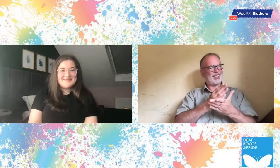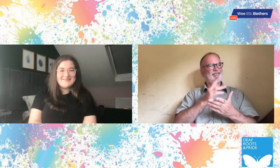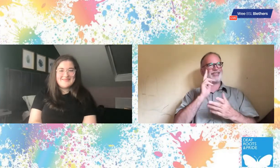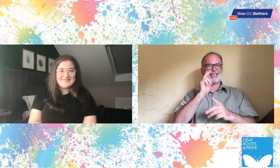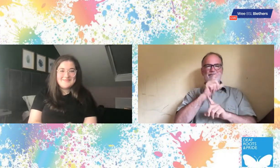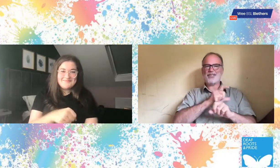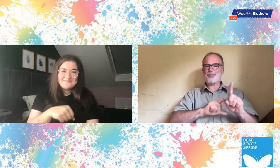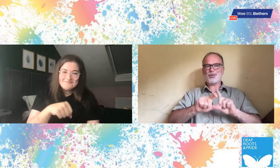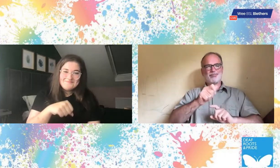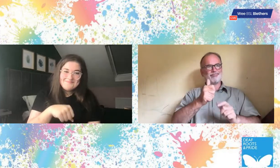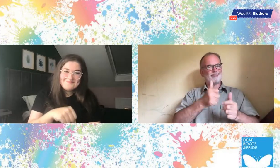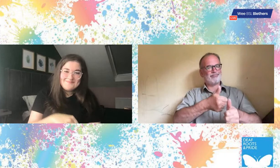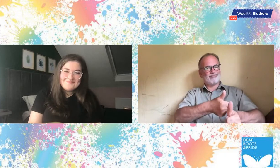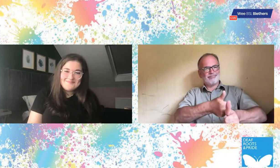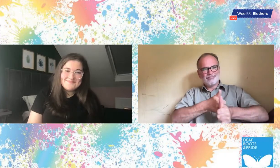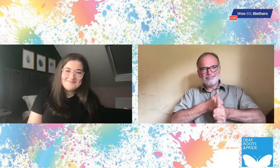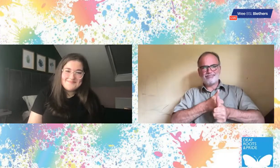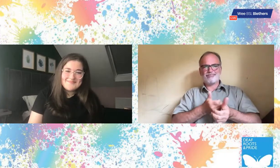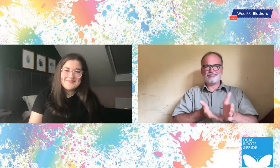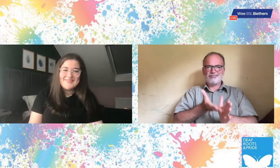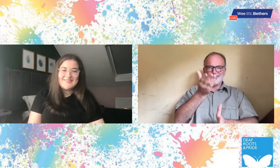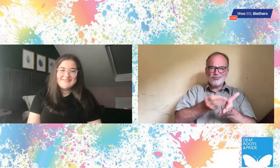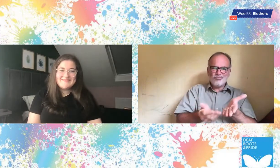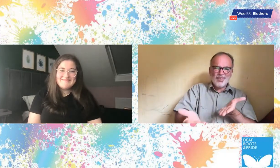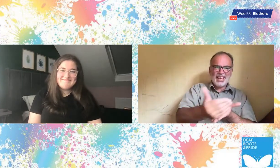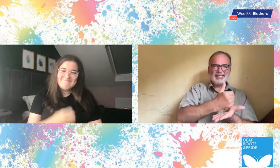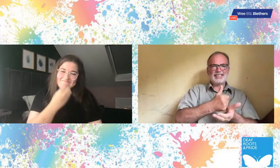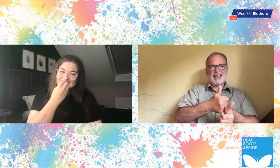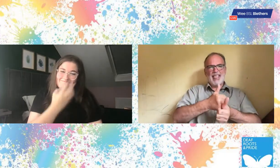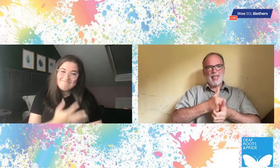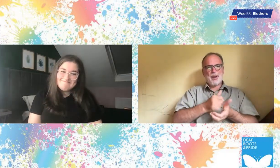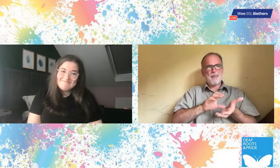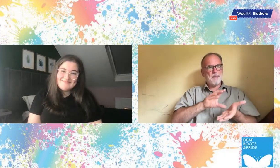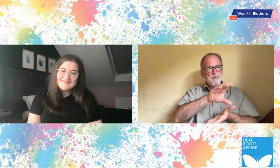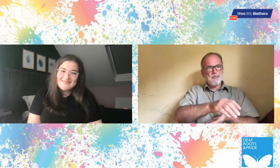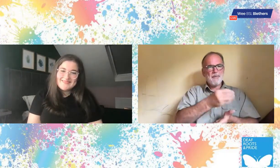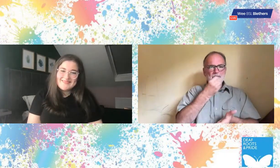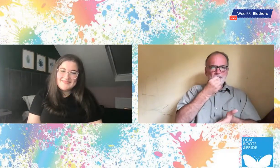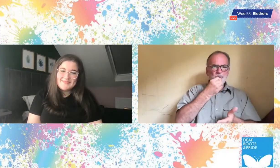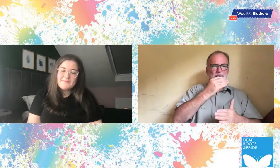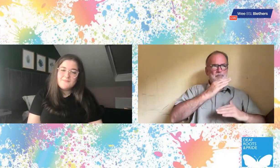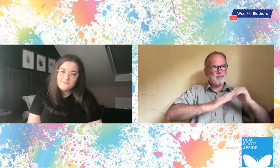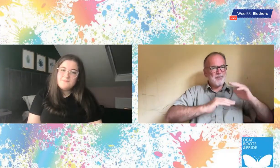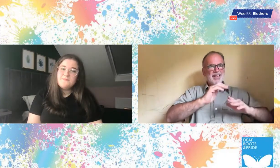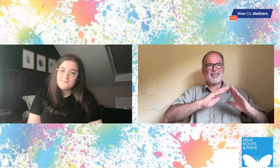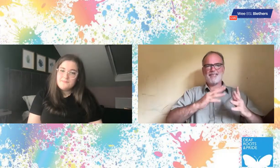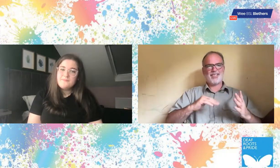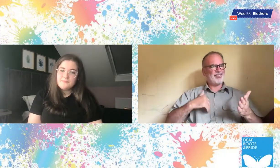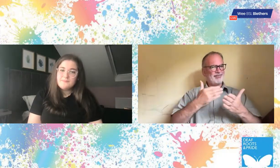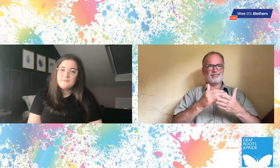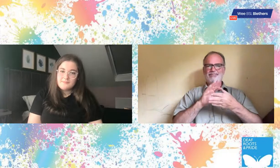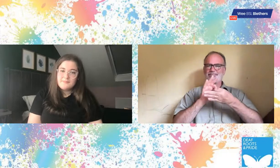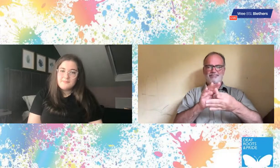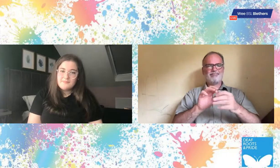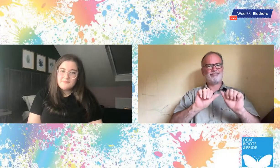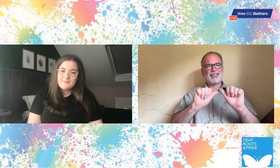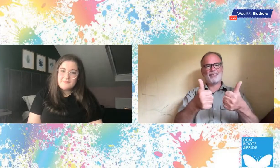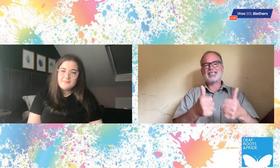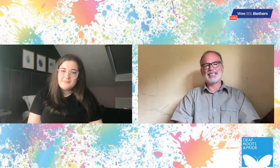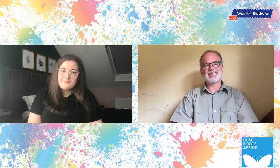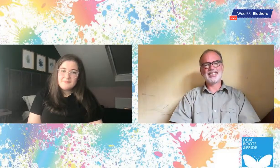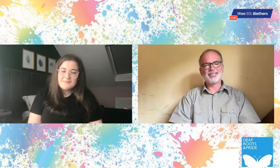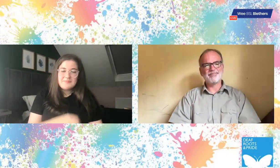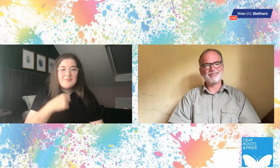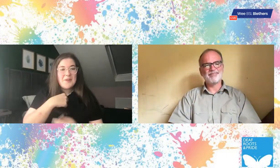sign language. And of course, it was lovely. Really really wonderful. I got a lot of support from the deaf community, a lot of people